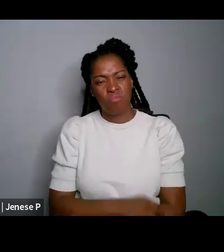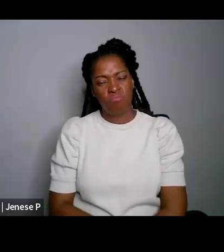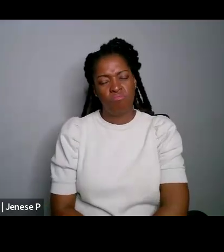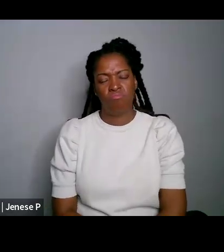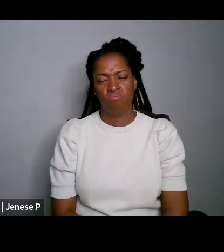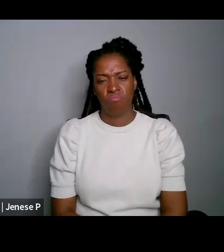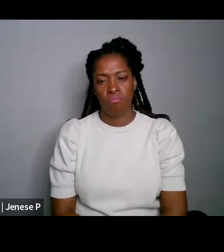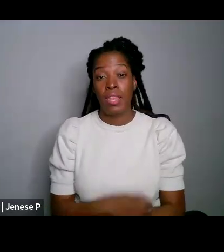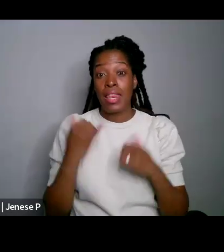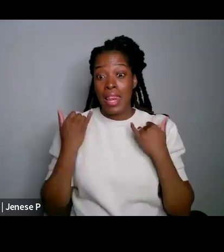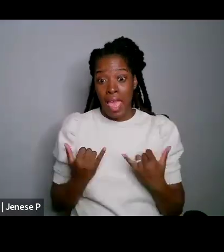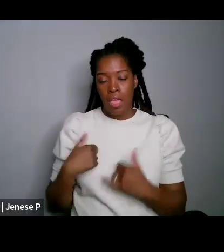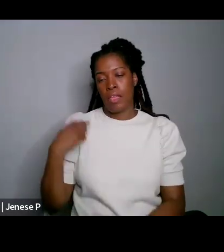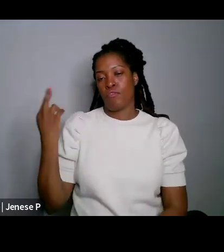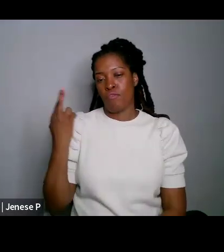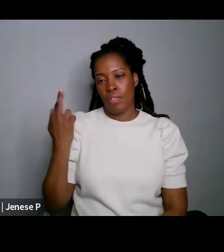And now I know the reason.